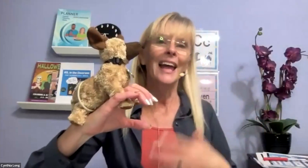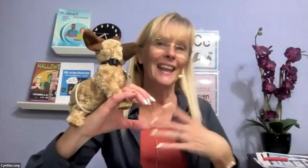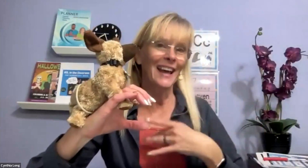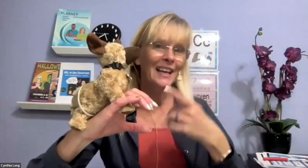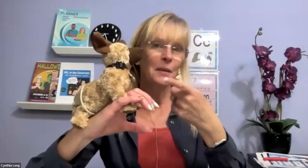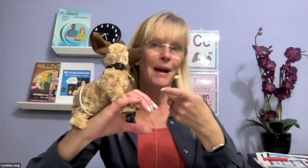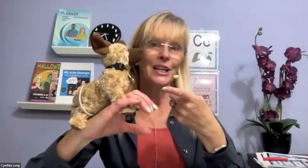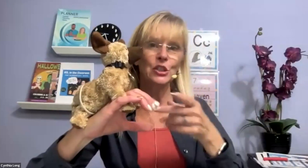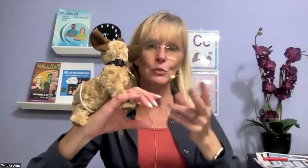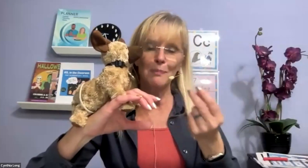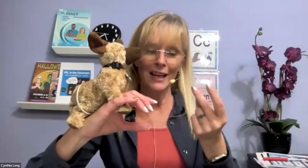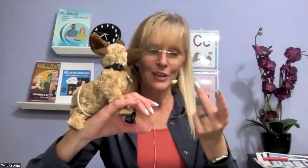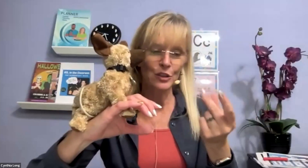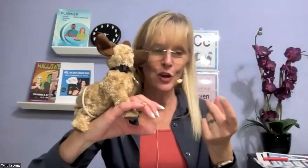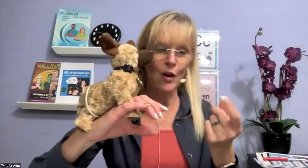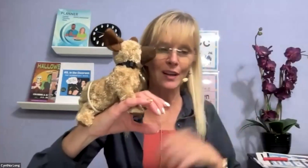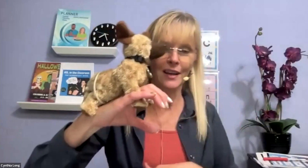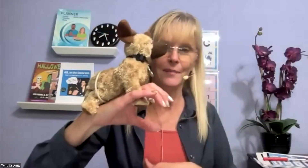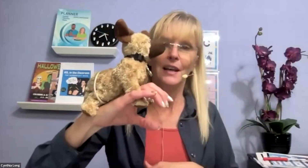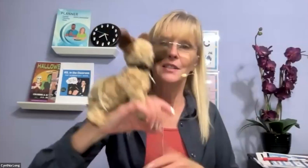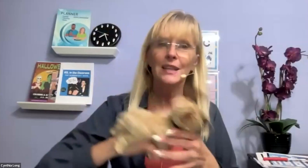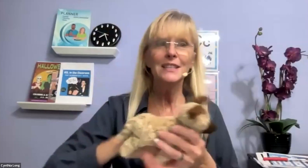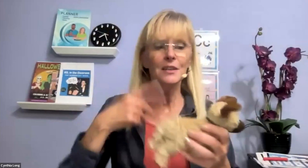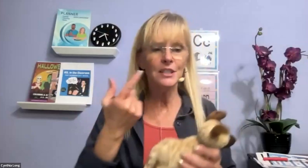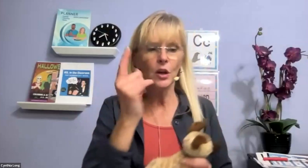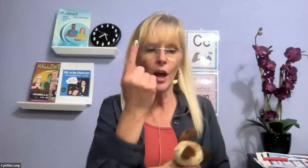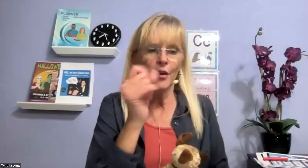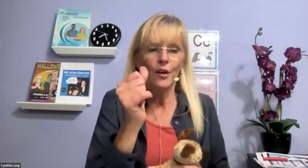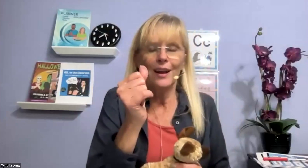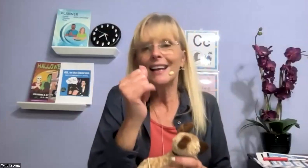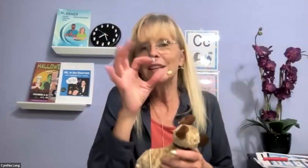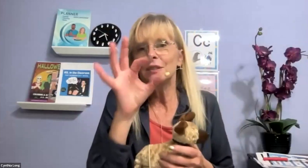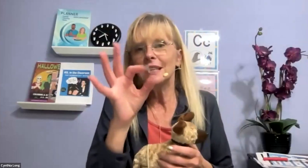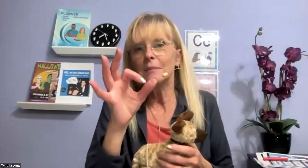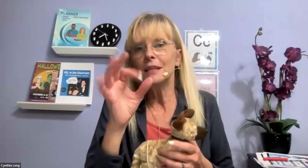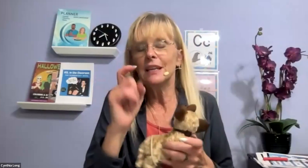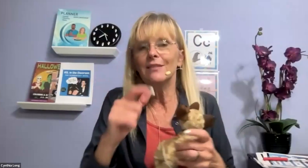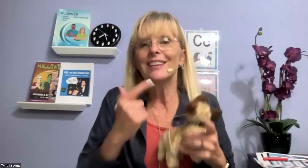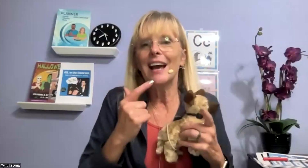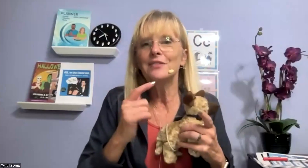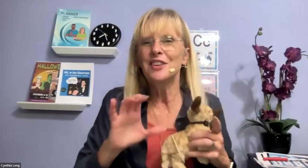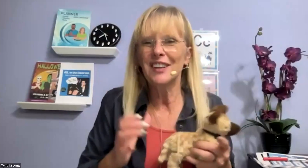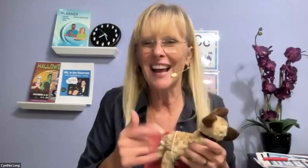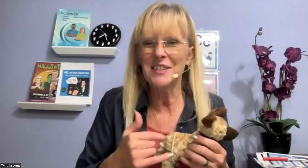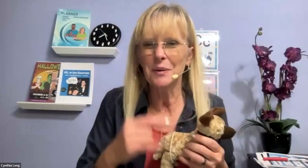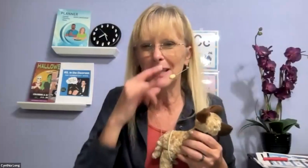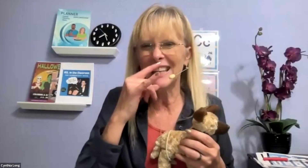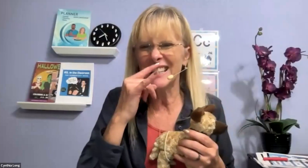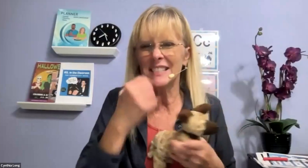and liking my little doggy. So these are just another kind of little tip to give life to your classroom and the kids to